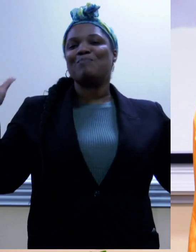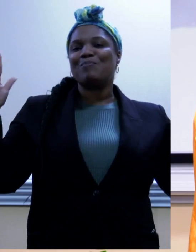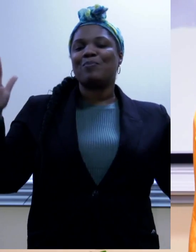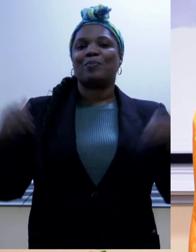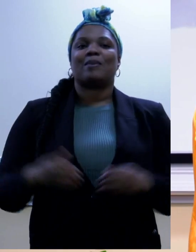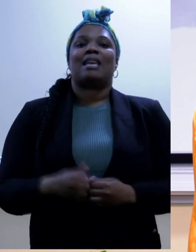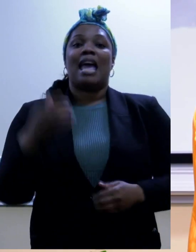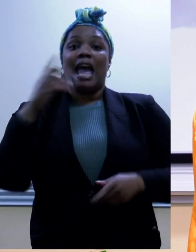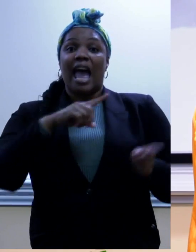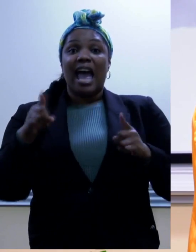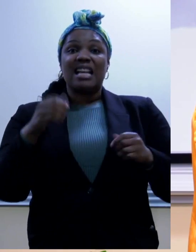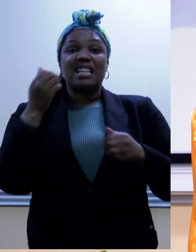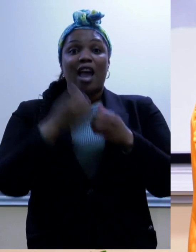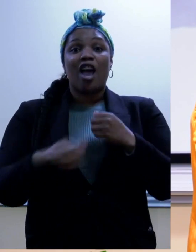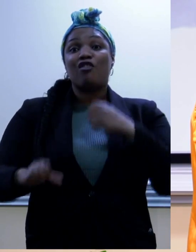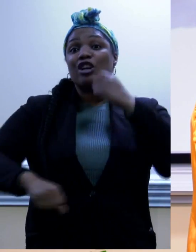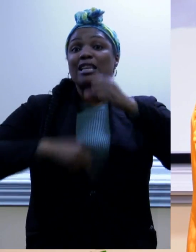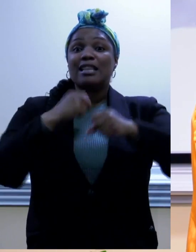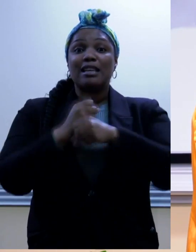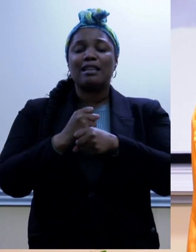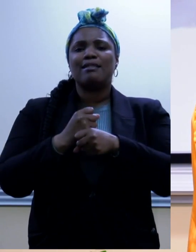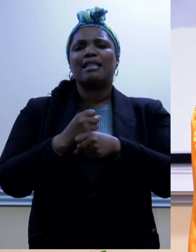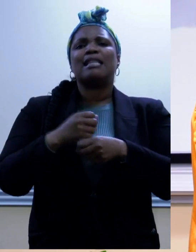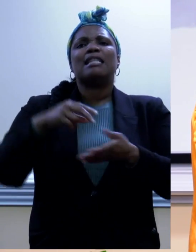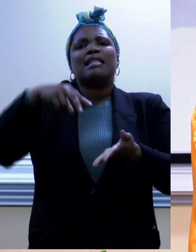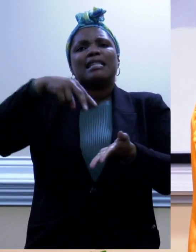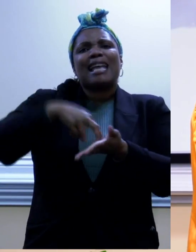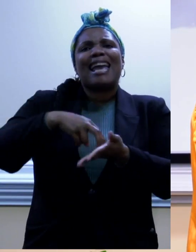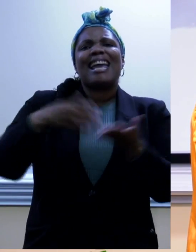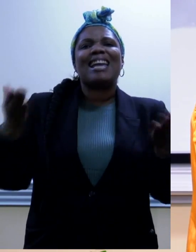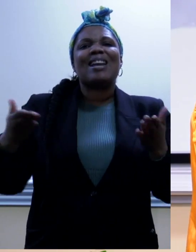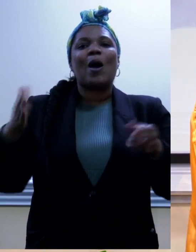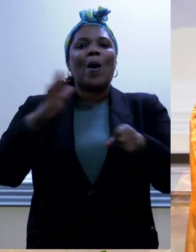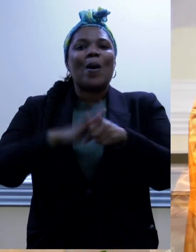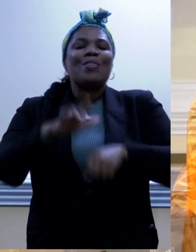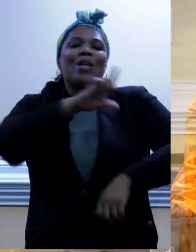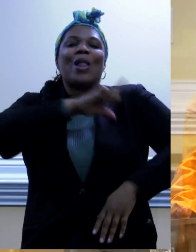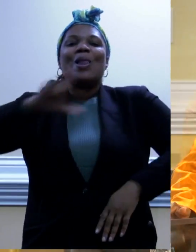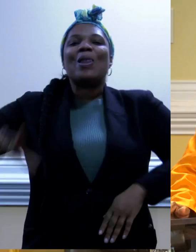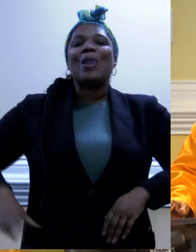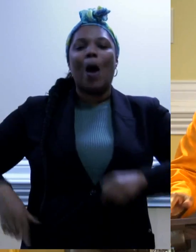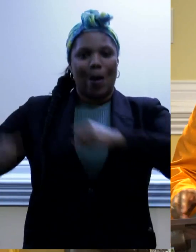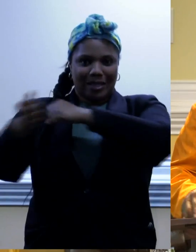As every year, it is my pleasure to stand before you on the Lord's Passover.